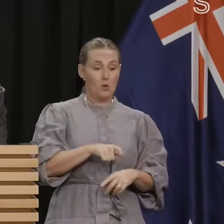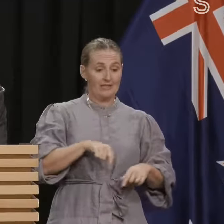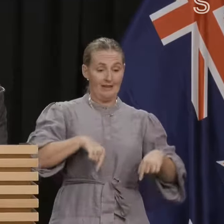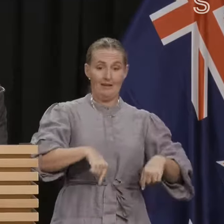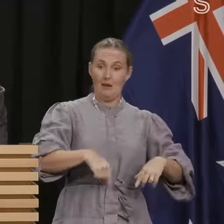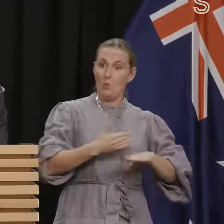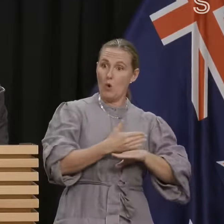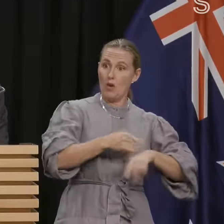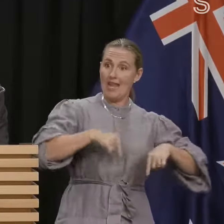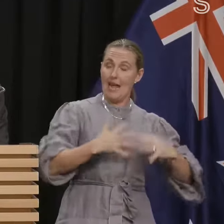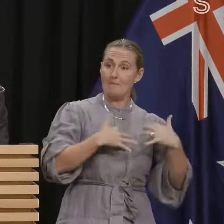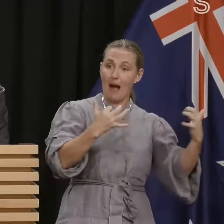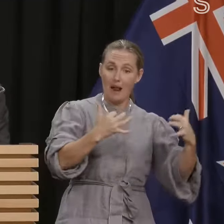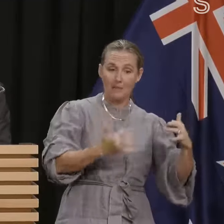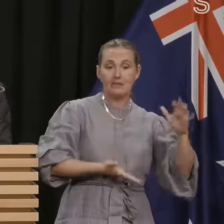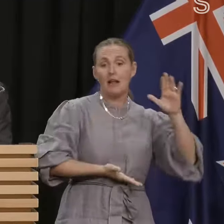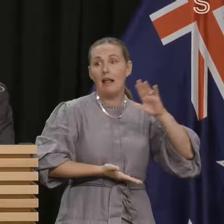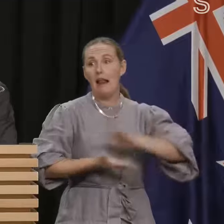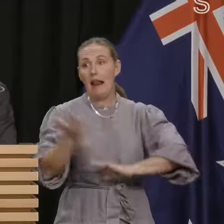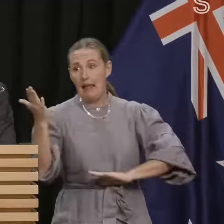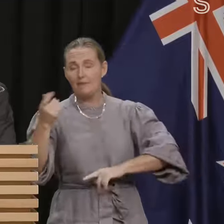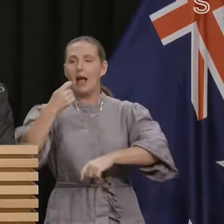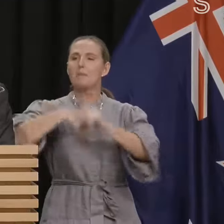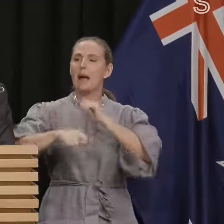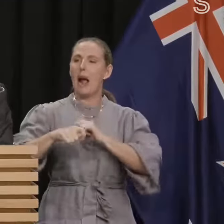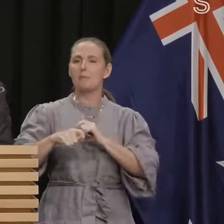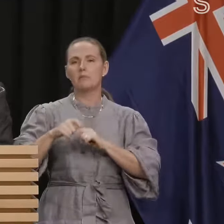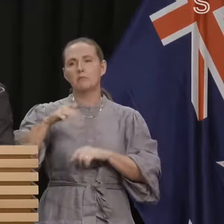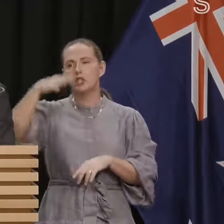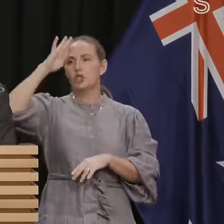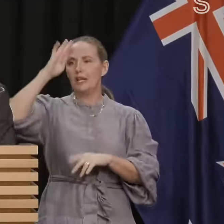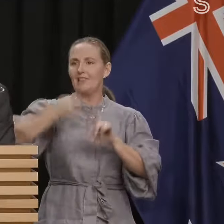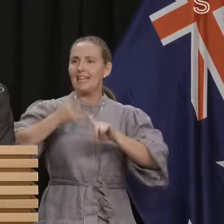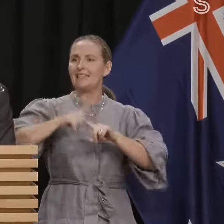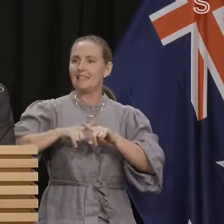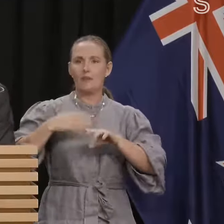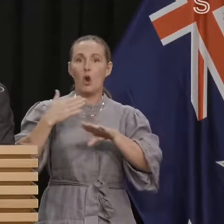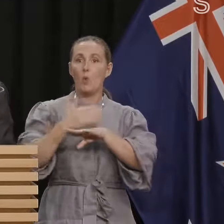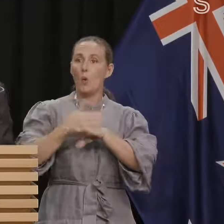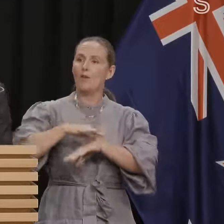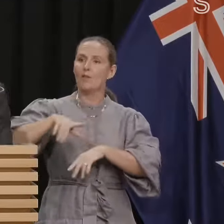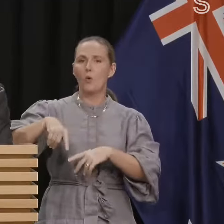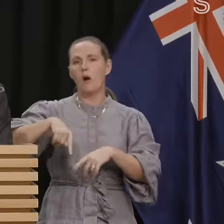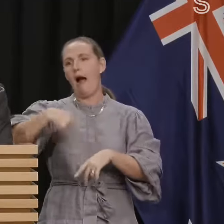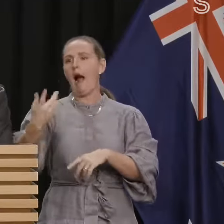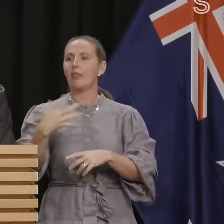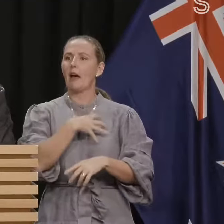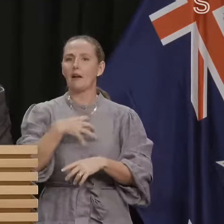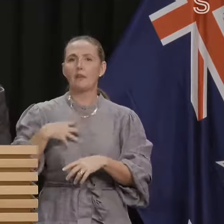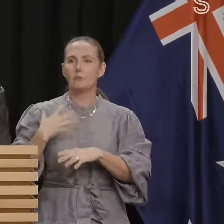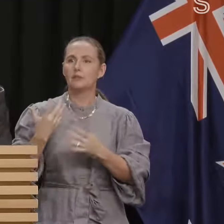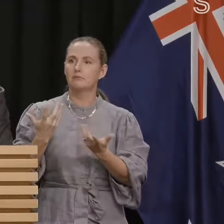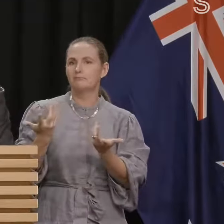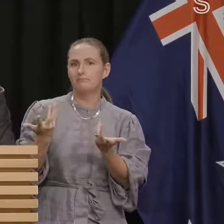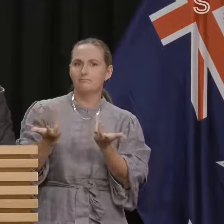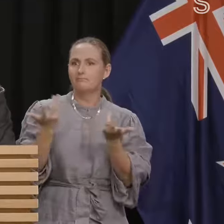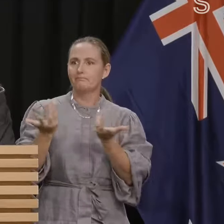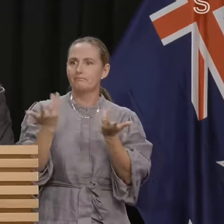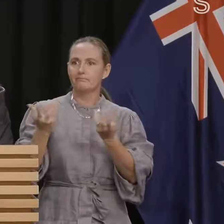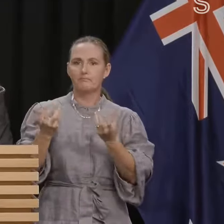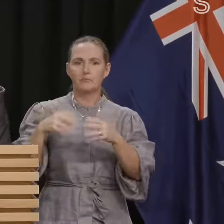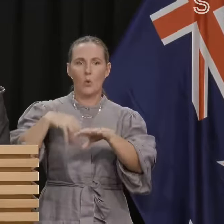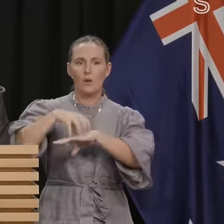chief executive of a non-government organisation that has a relationship with government, that's not quite so clear-cut. So again, I think we need to work our way through